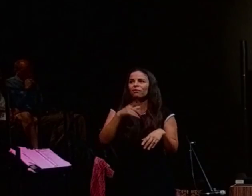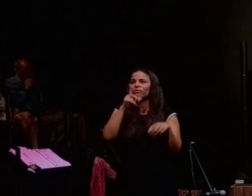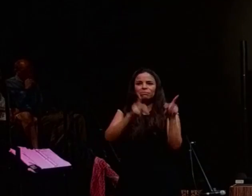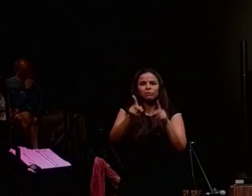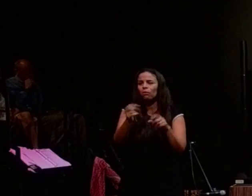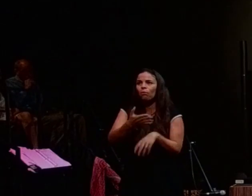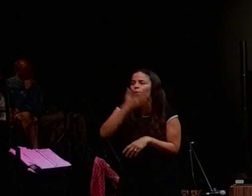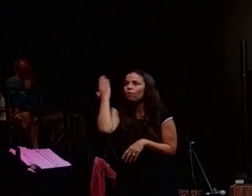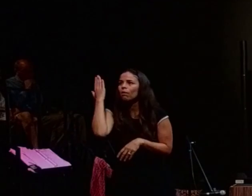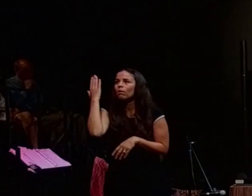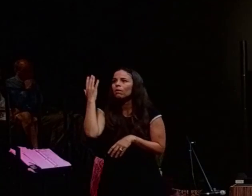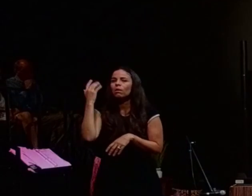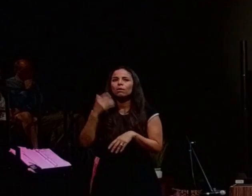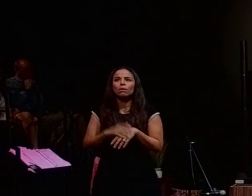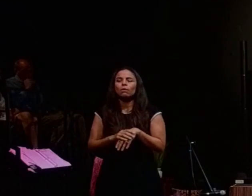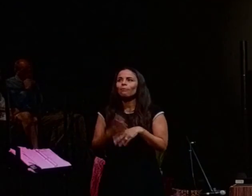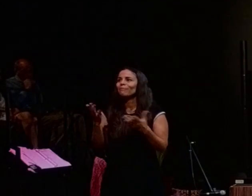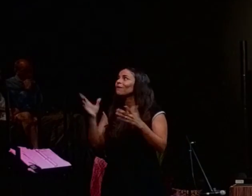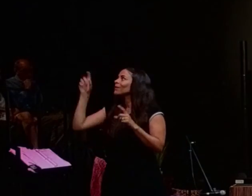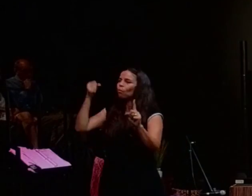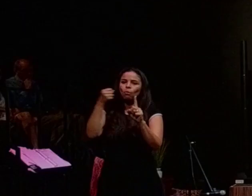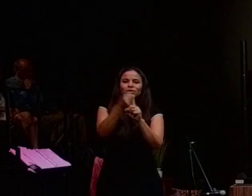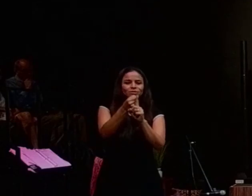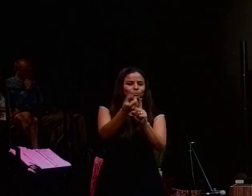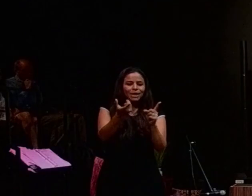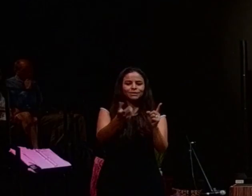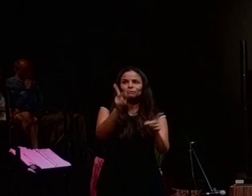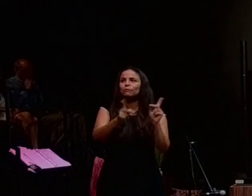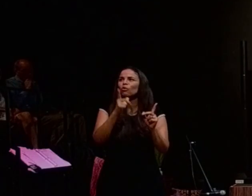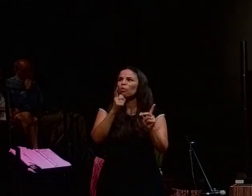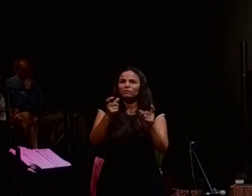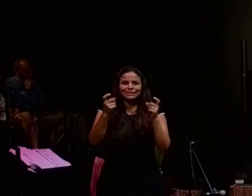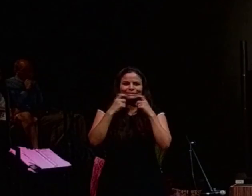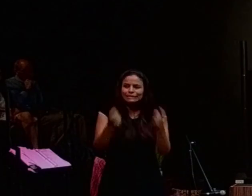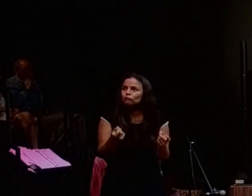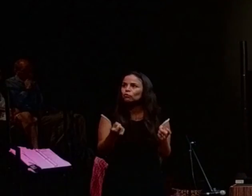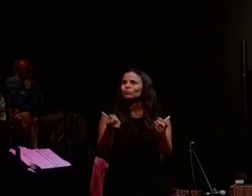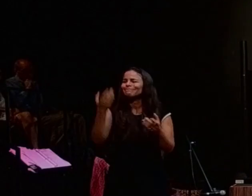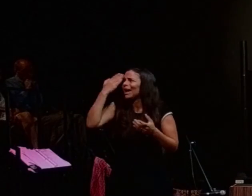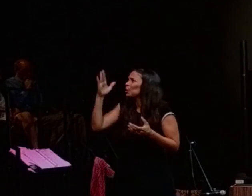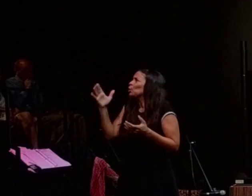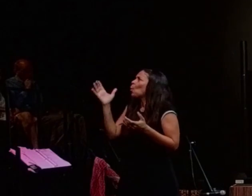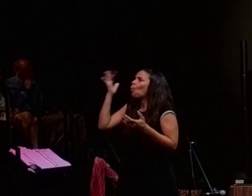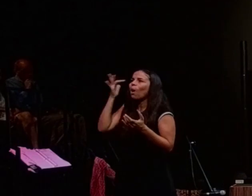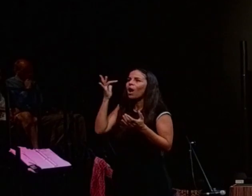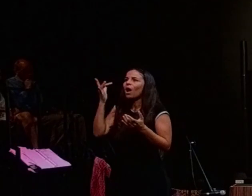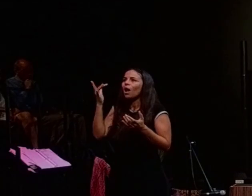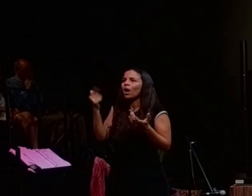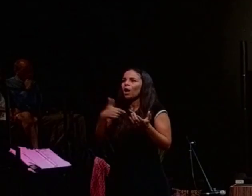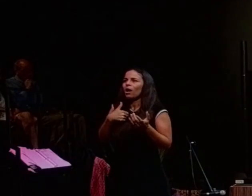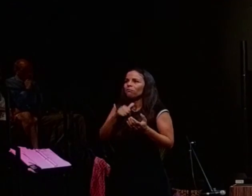be in the hearts of the people who had to take care of whatever that situation was. I don't know, you know. I don't claim to be God. We have to